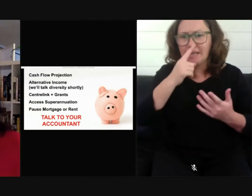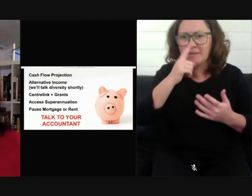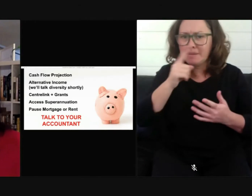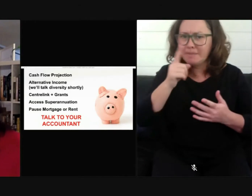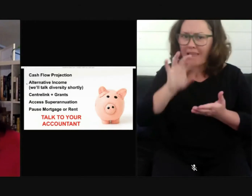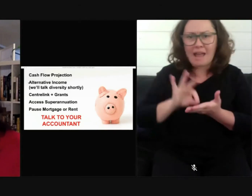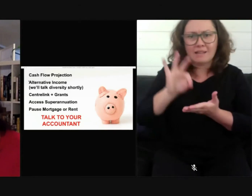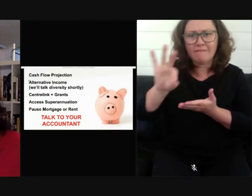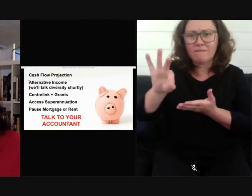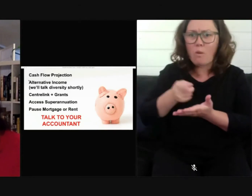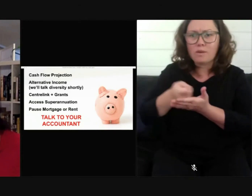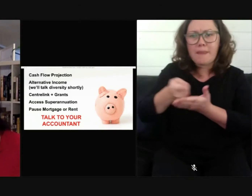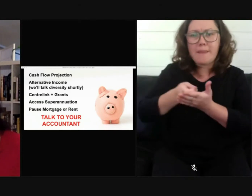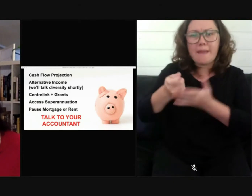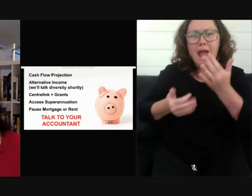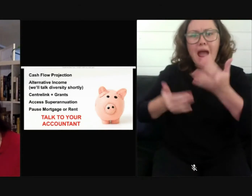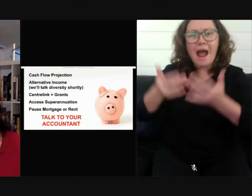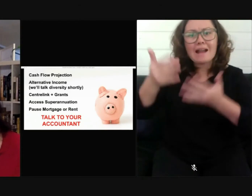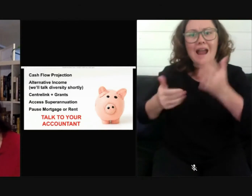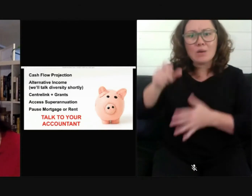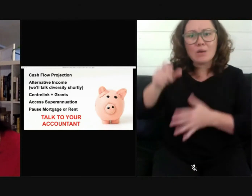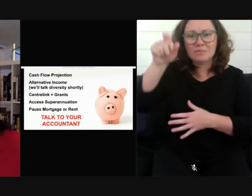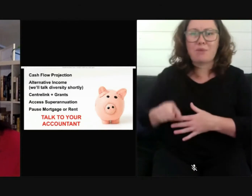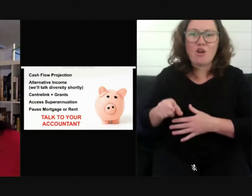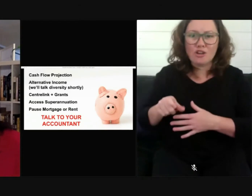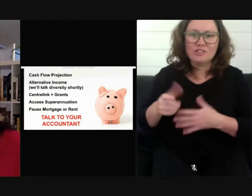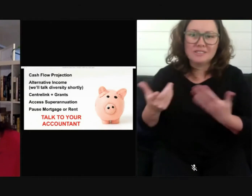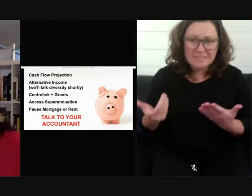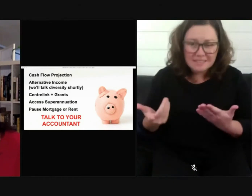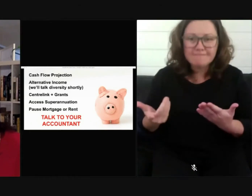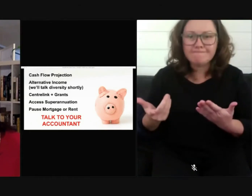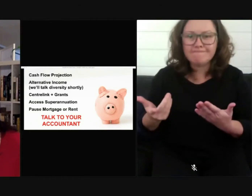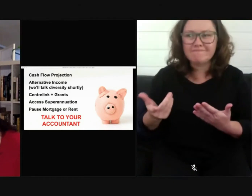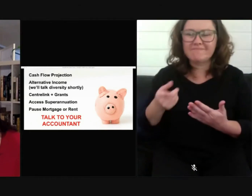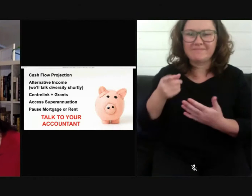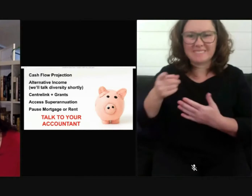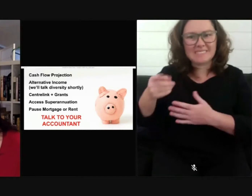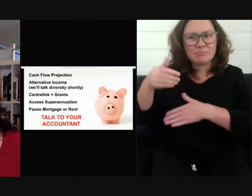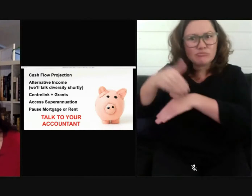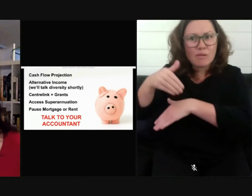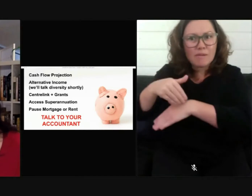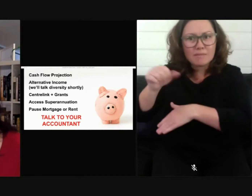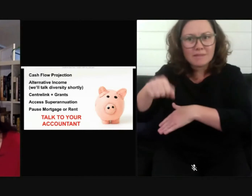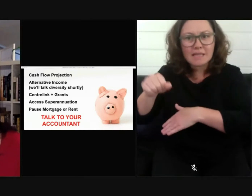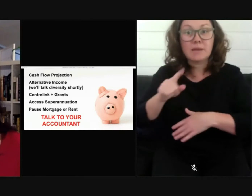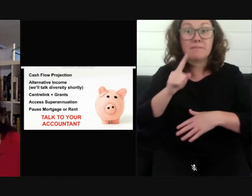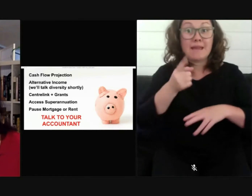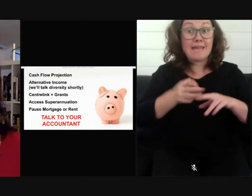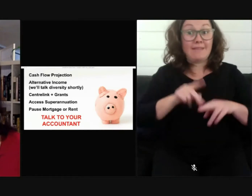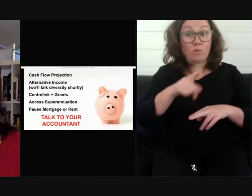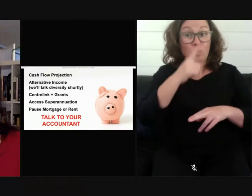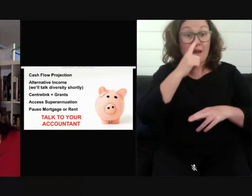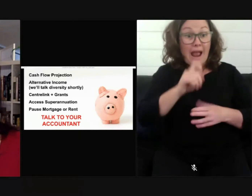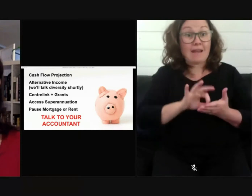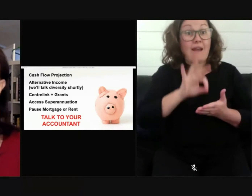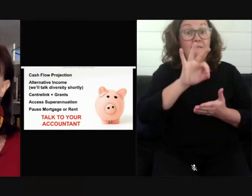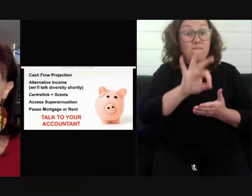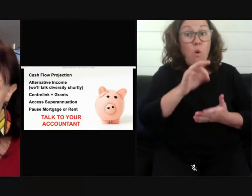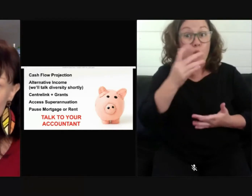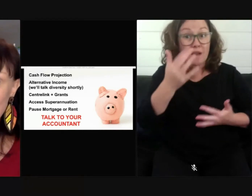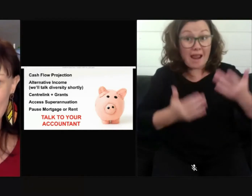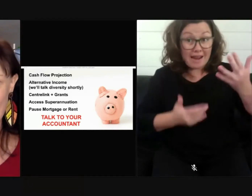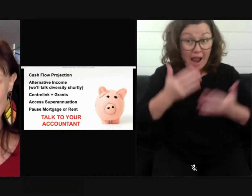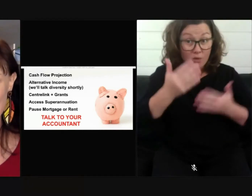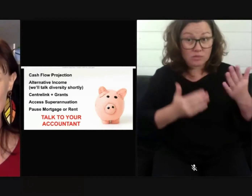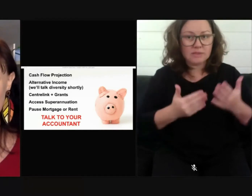problematic. But if you can afford an accountant, please make sure that you talk to one that specialises in creative industry. If you don't